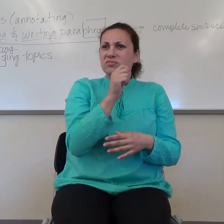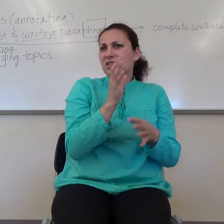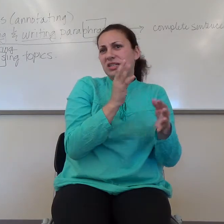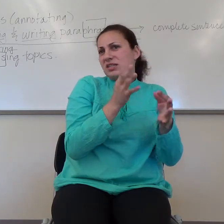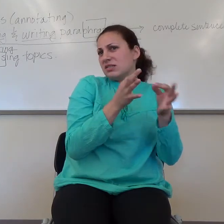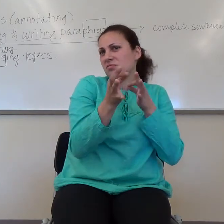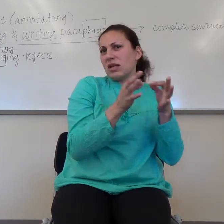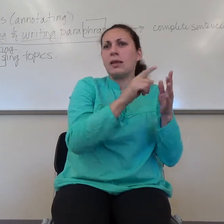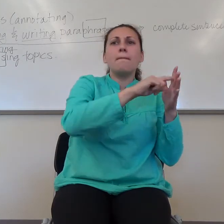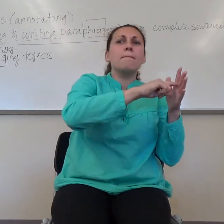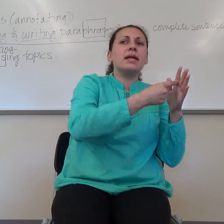end. Okay?